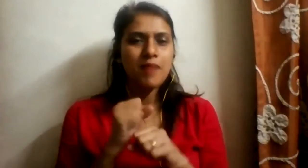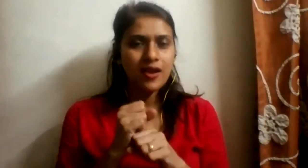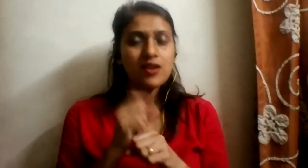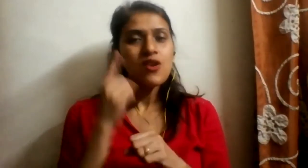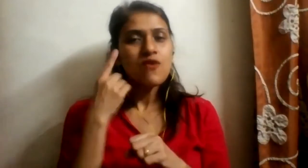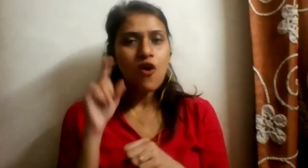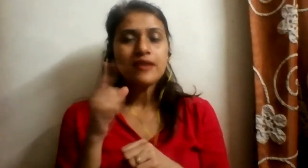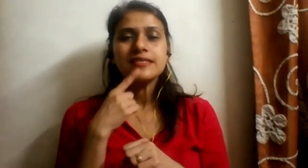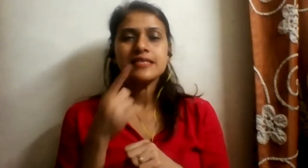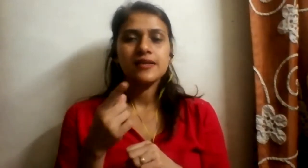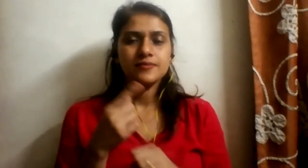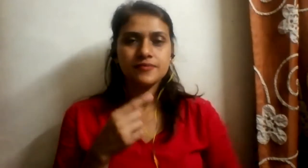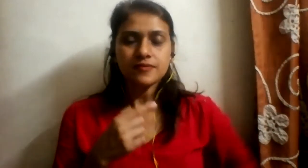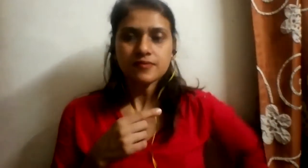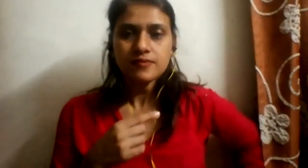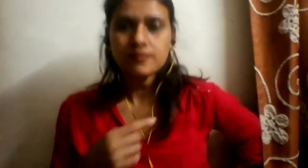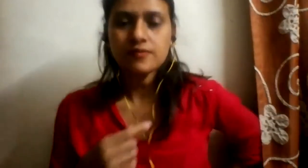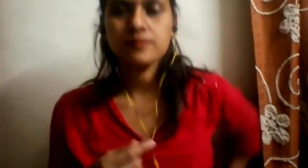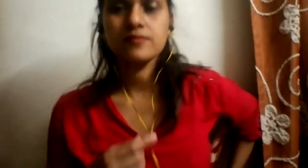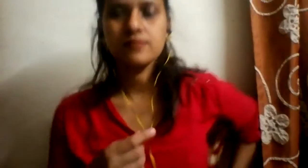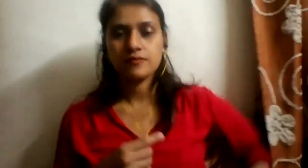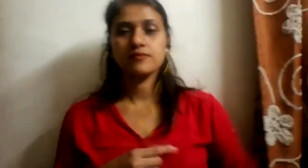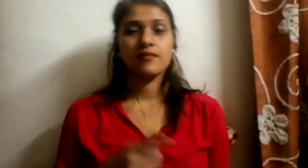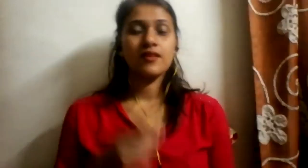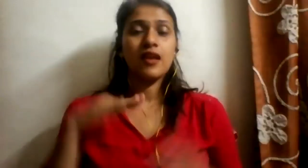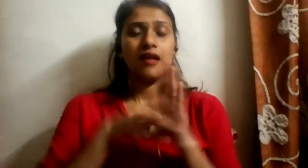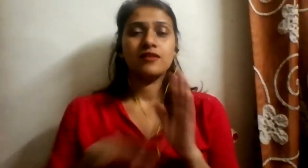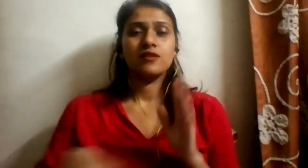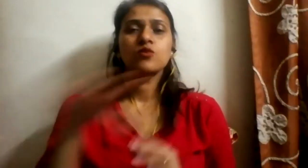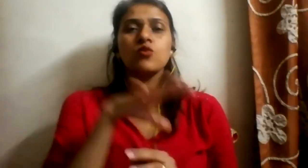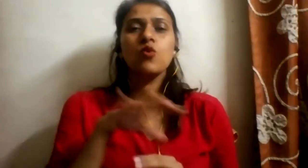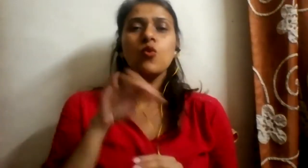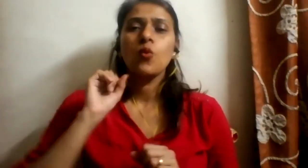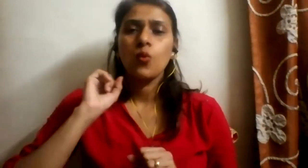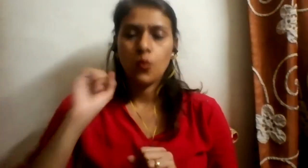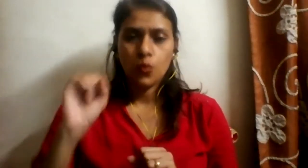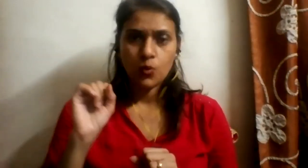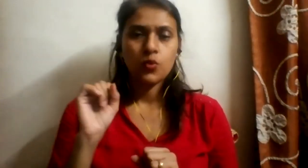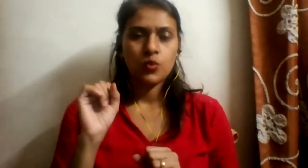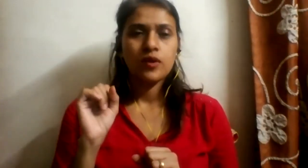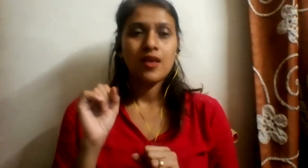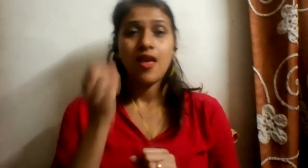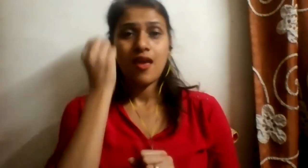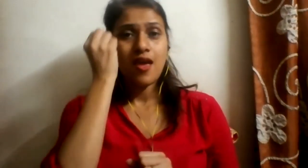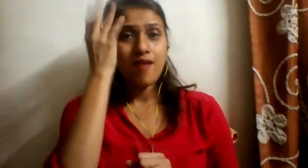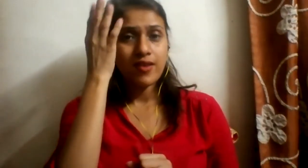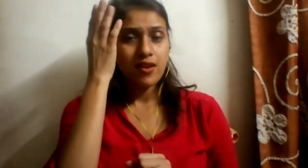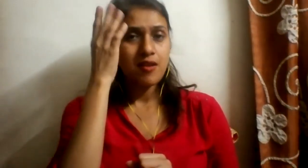are within their domain is something where the awareness of various ministries is also